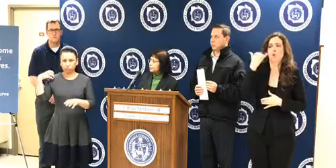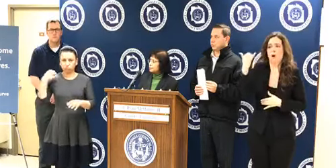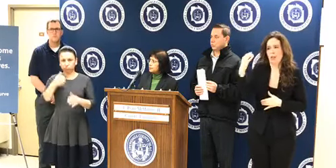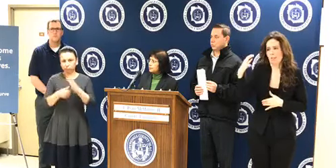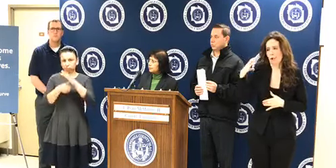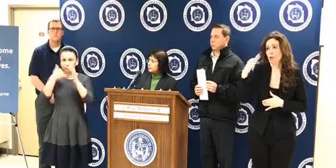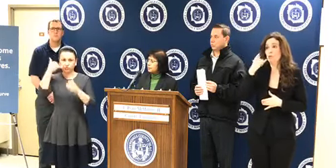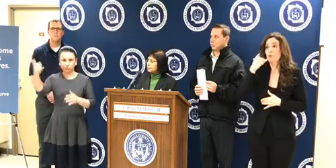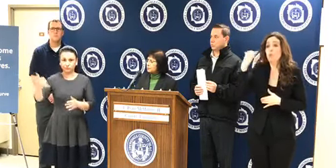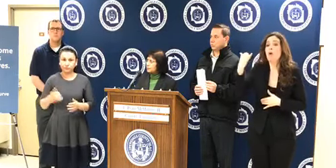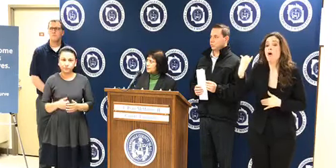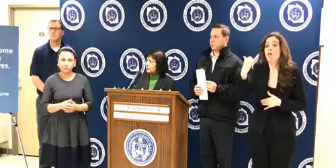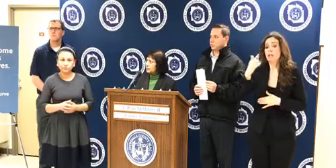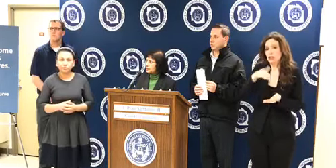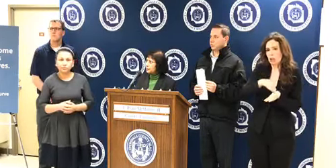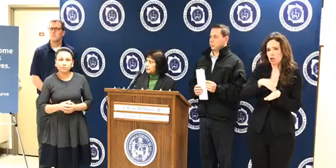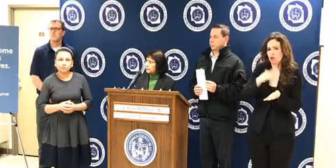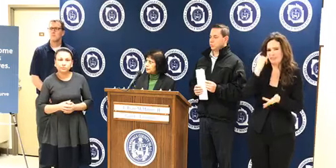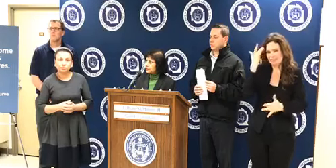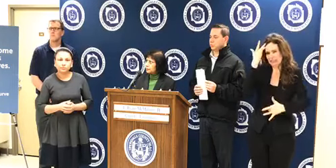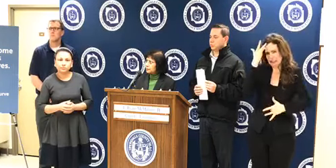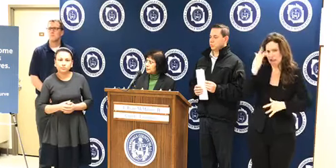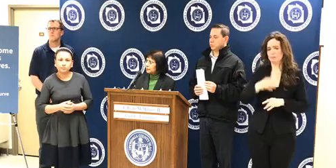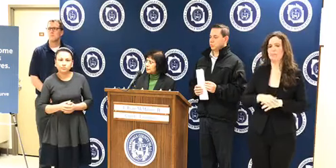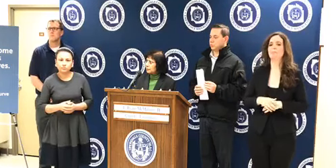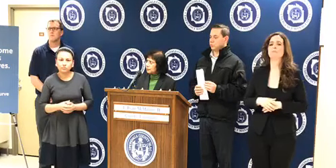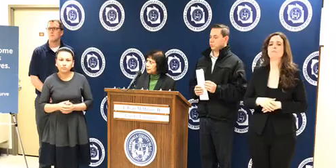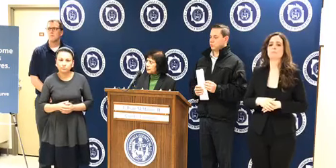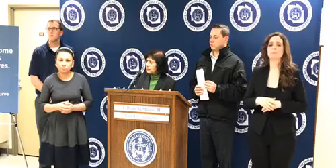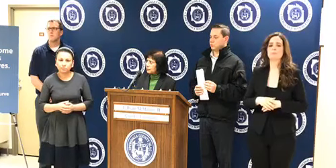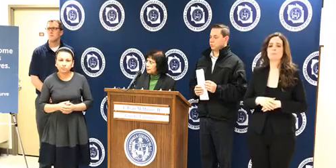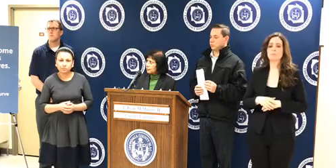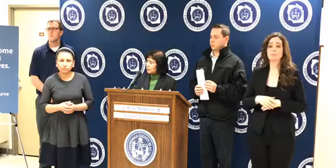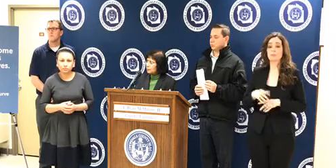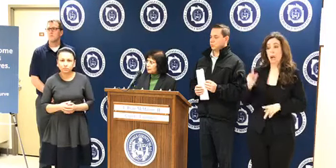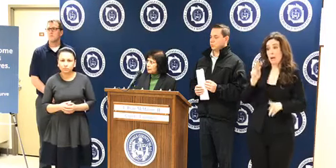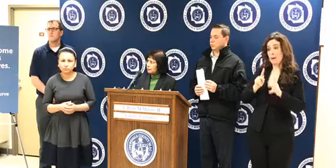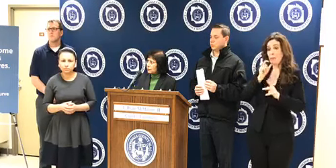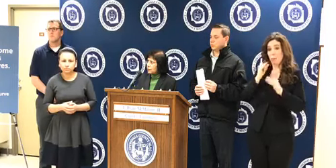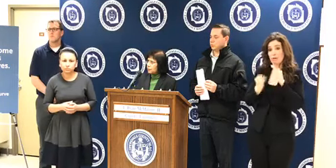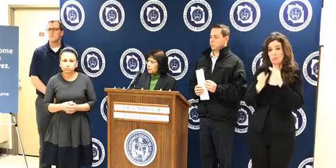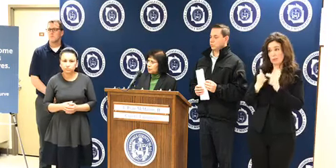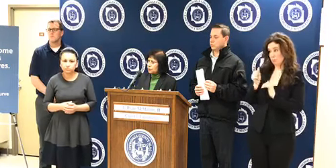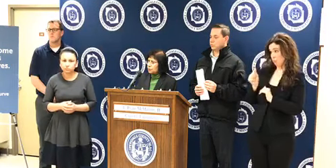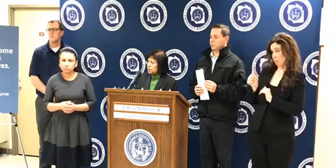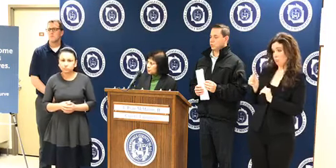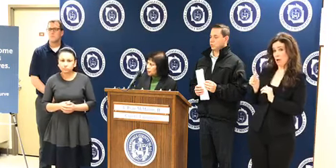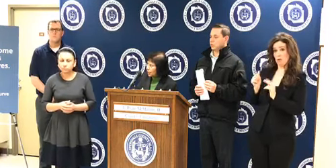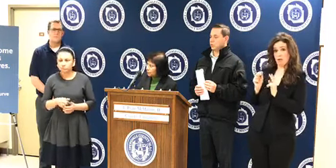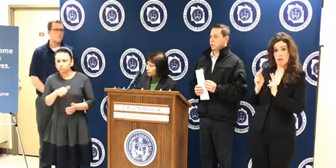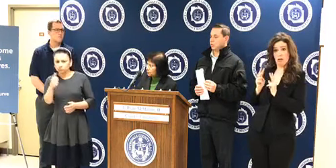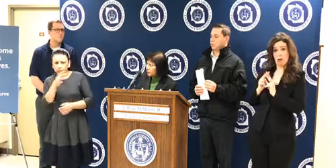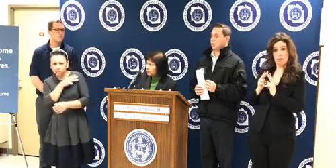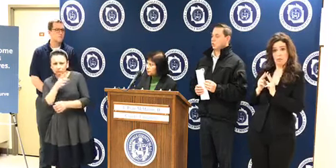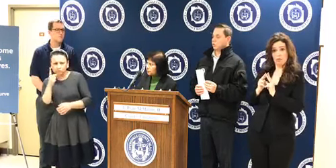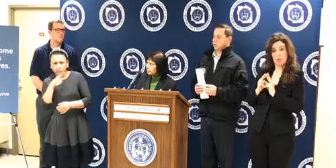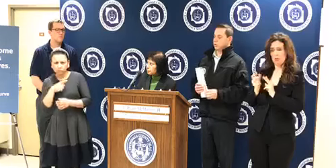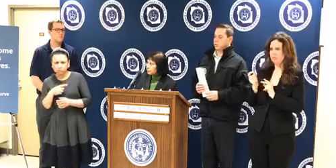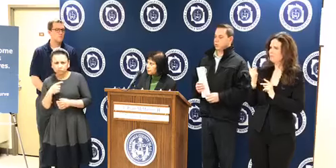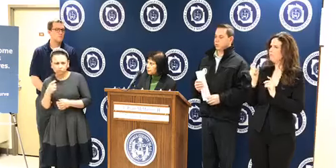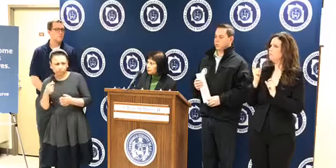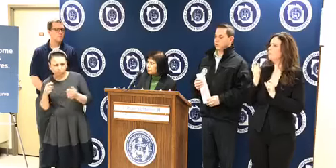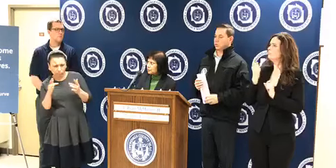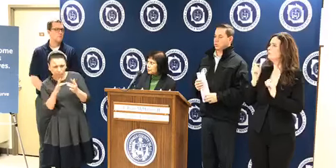else isolating themselves who was in contact with them that you're aware of? What do you mean? Or is anyone else